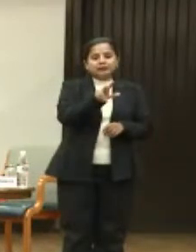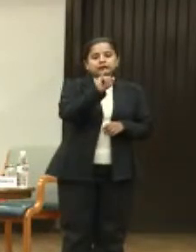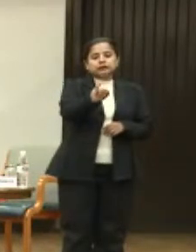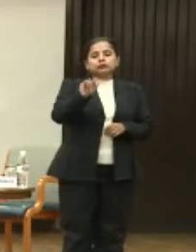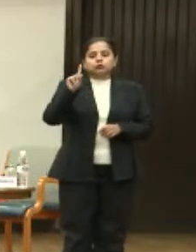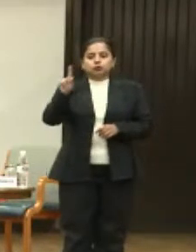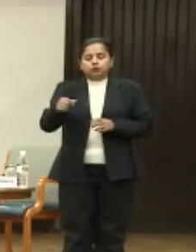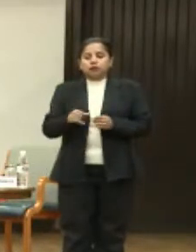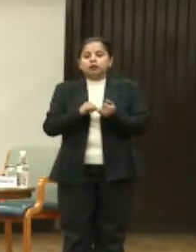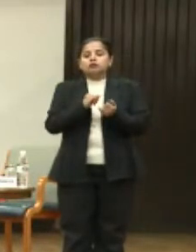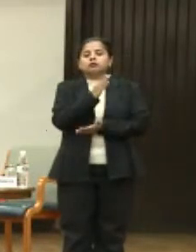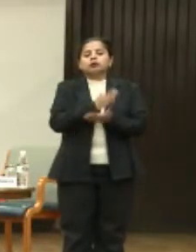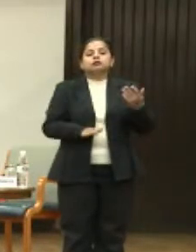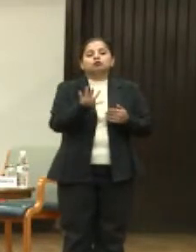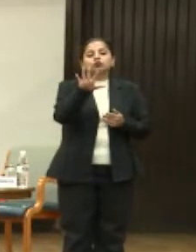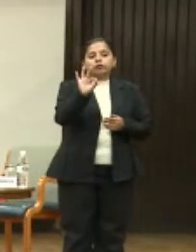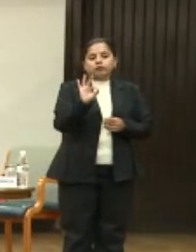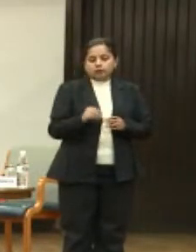1861, Section 15.